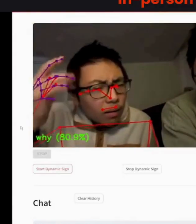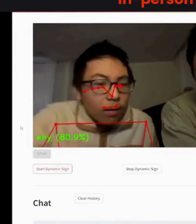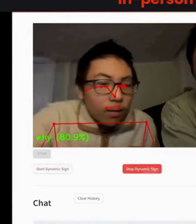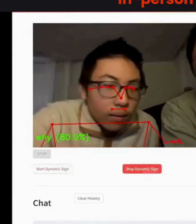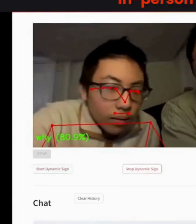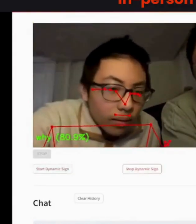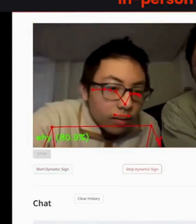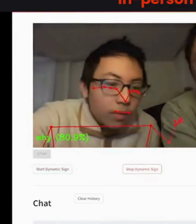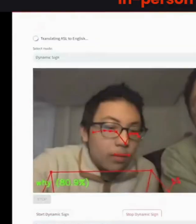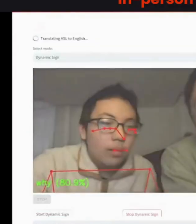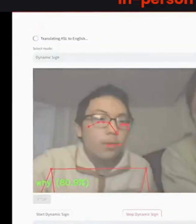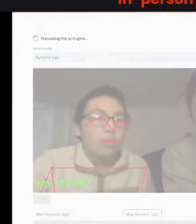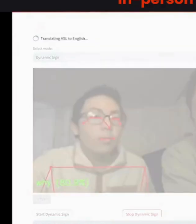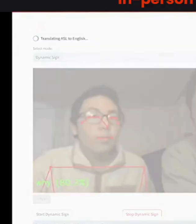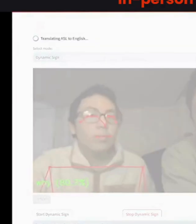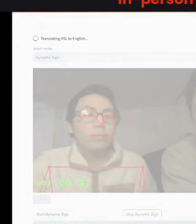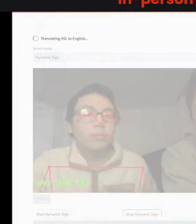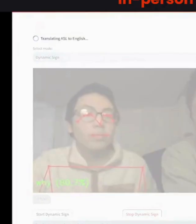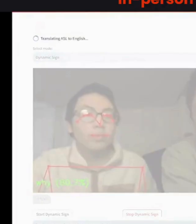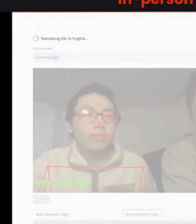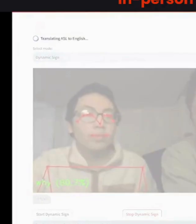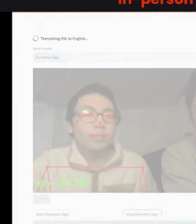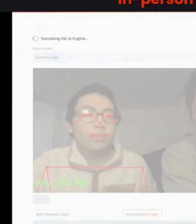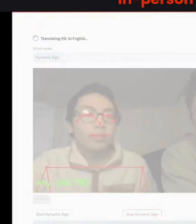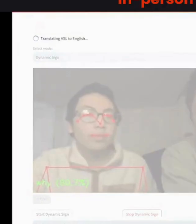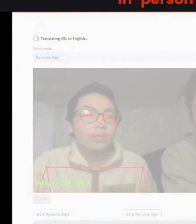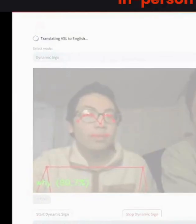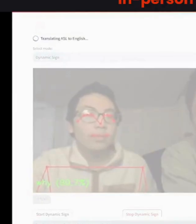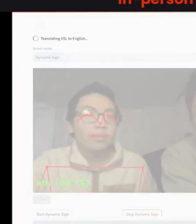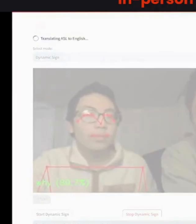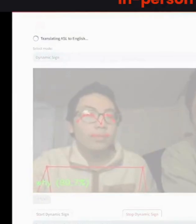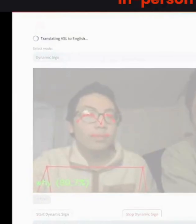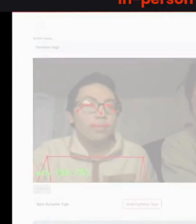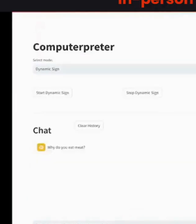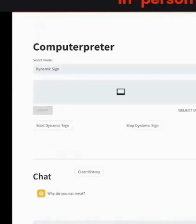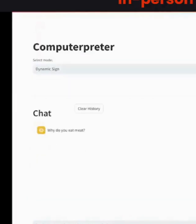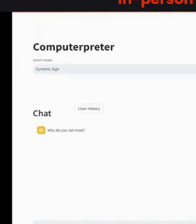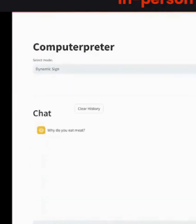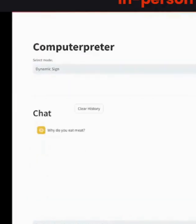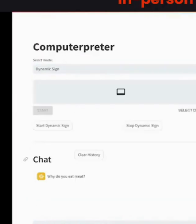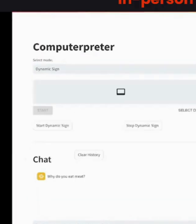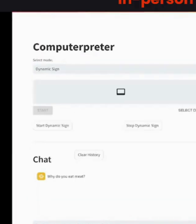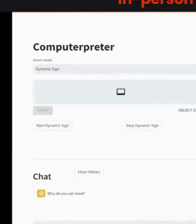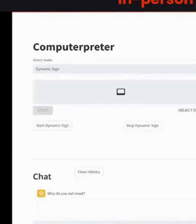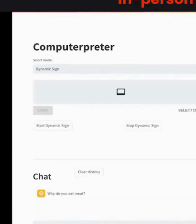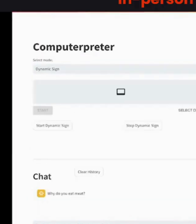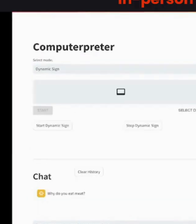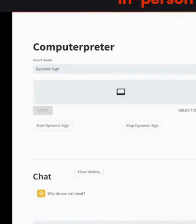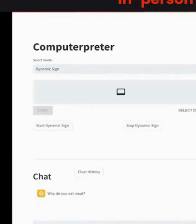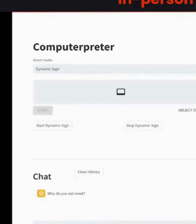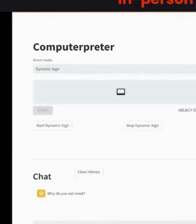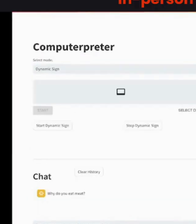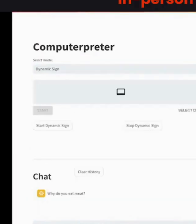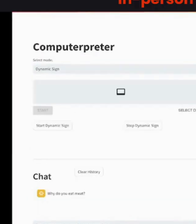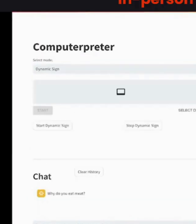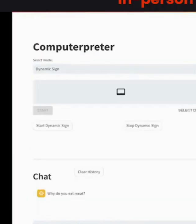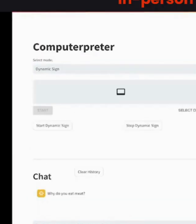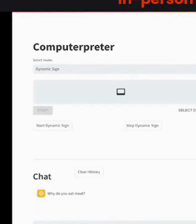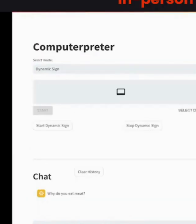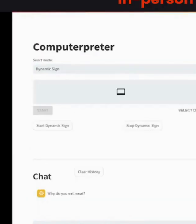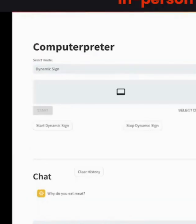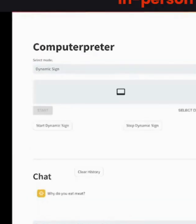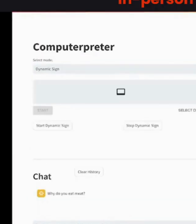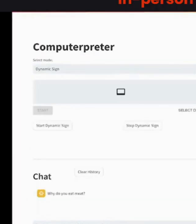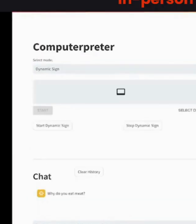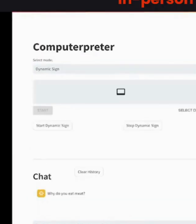LLM API to get the translated English sentence, as you can see right now. And the English sentence will be in the chat box. Now the hearing person would like